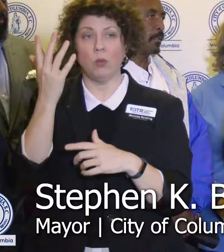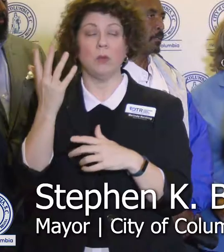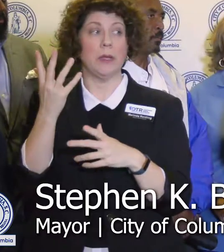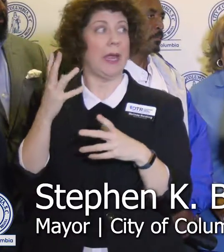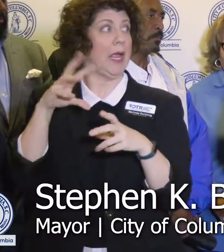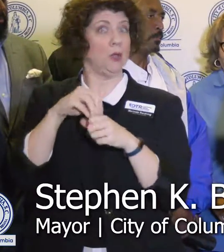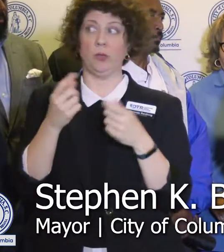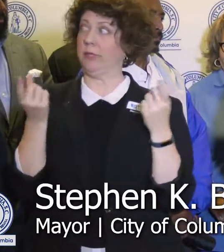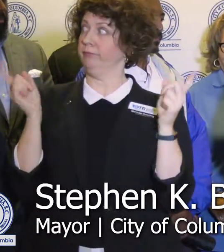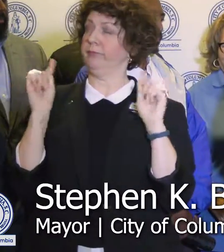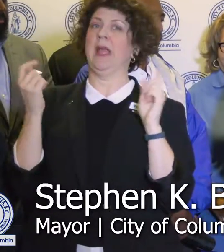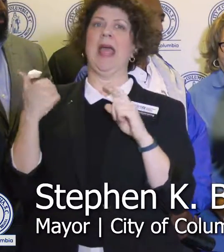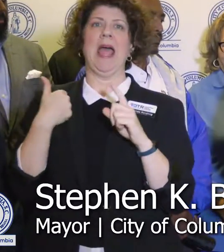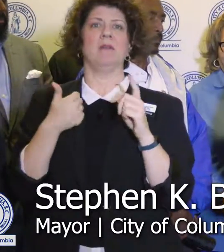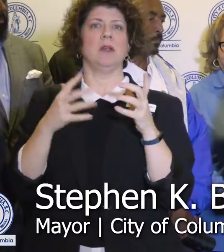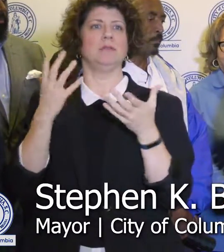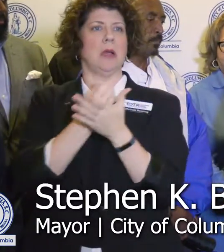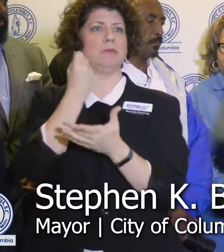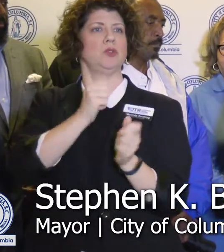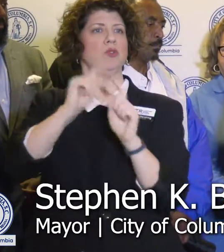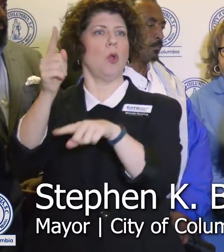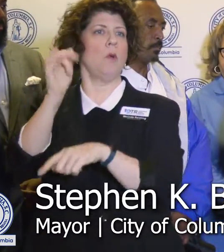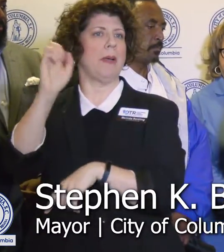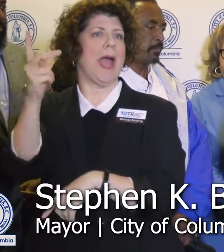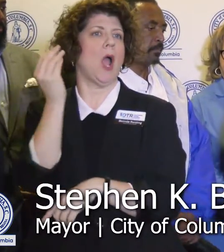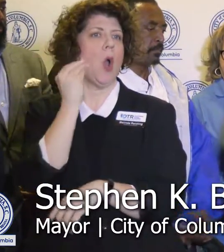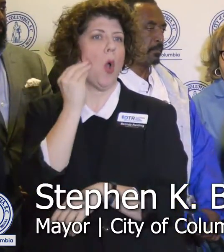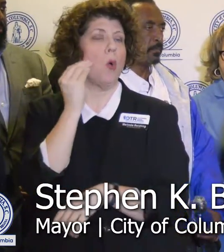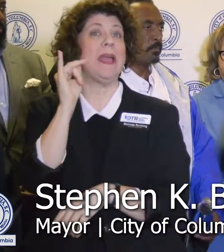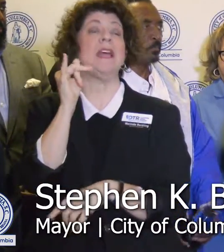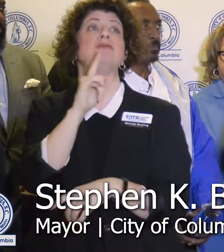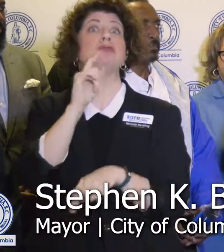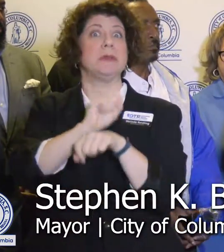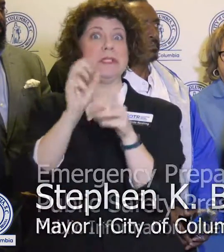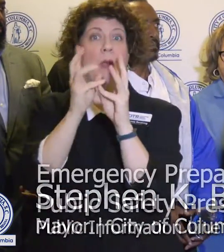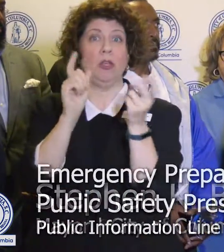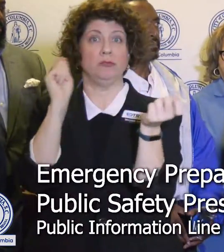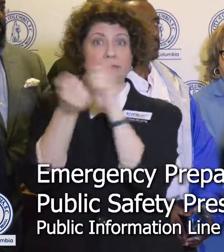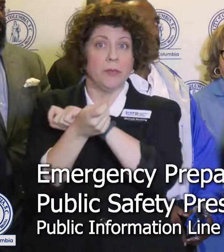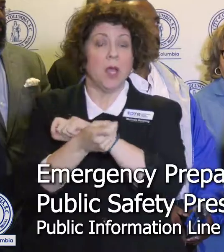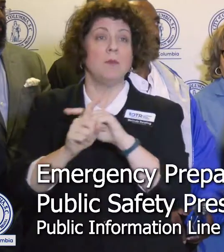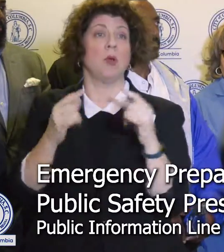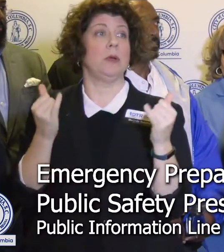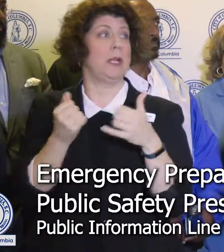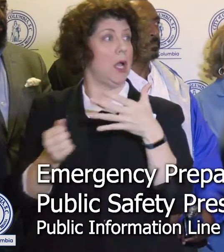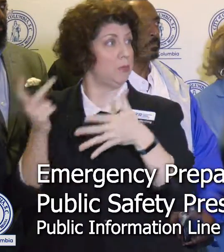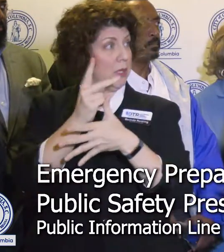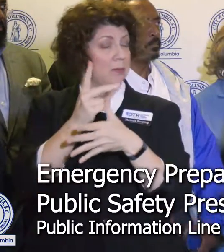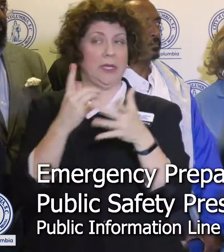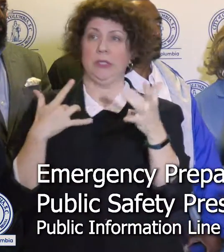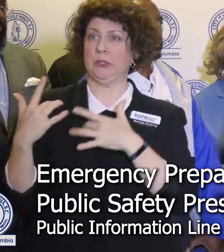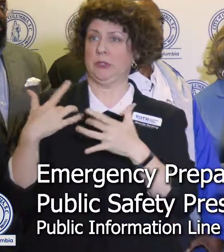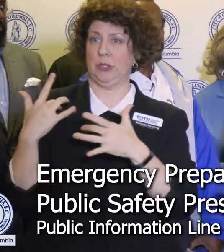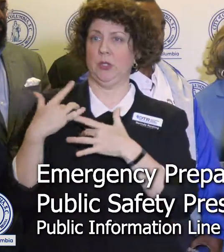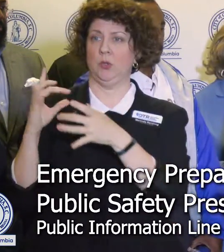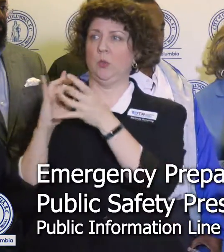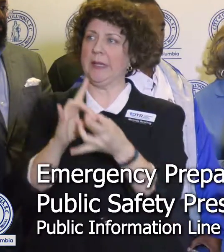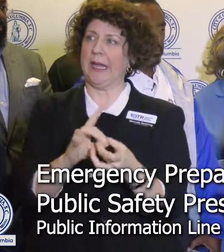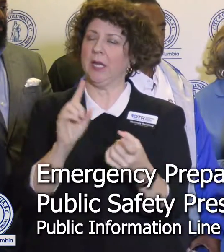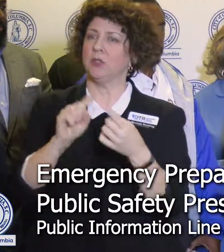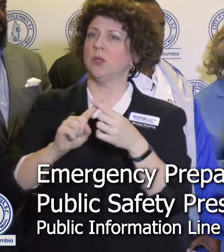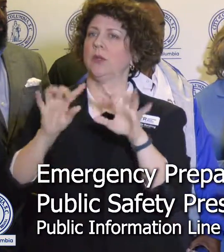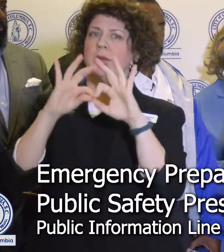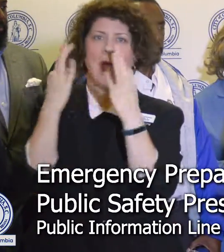our staff, has a chance to get home and be with their families if the weather does, in fact, turn. I would say our primary concern is with